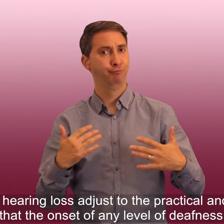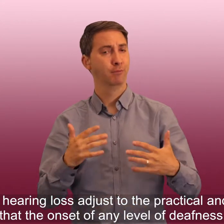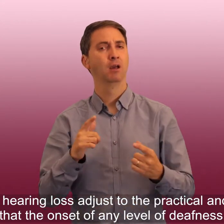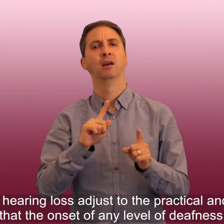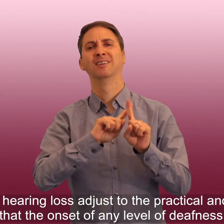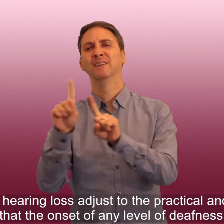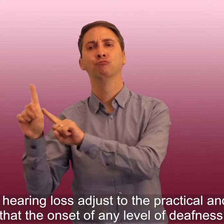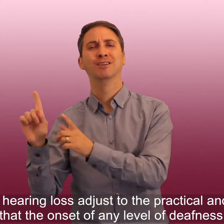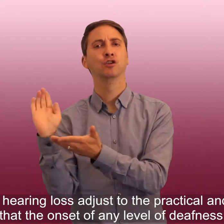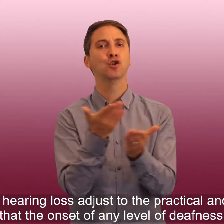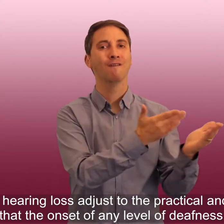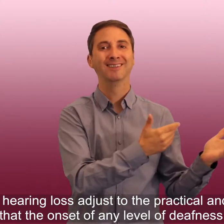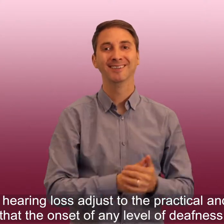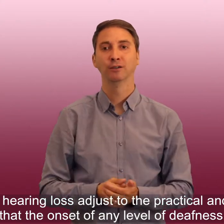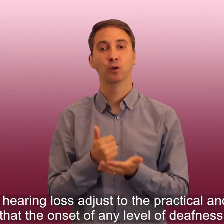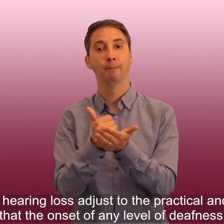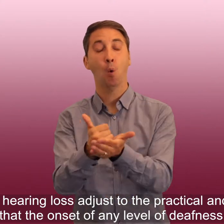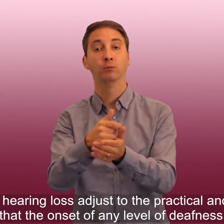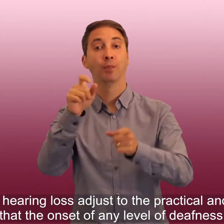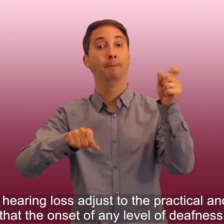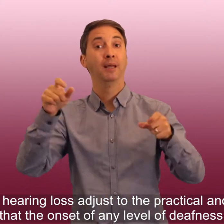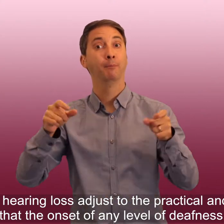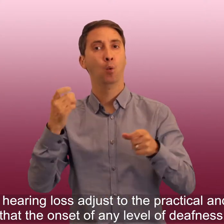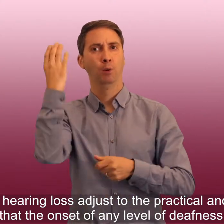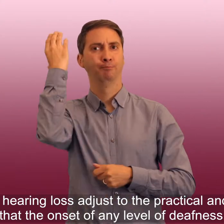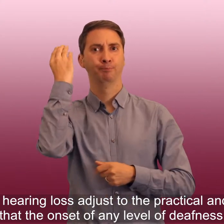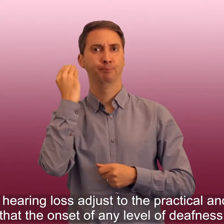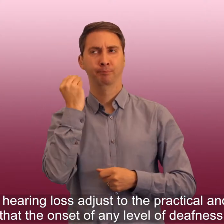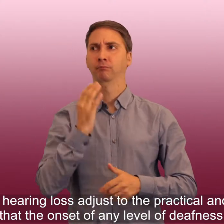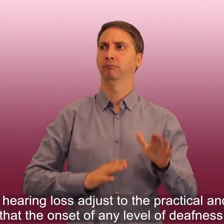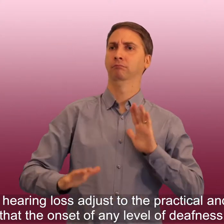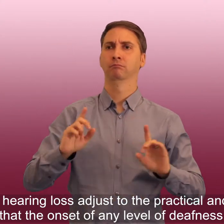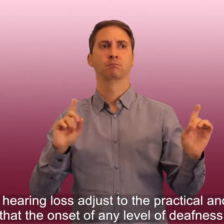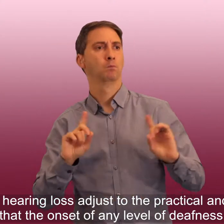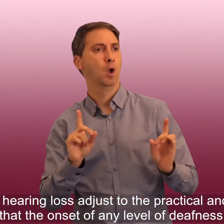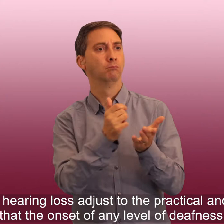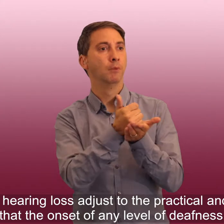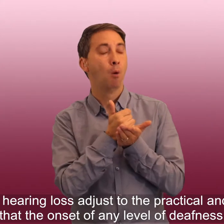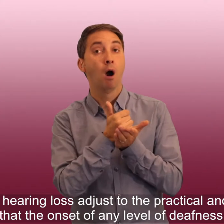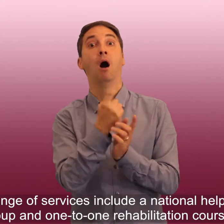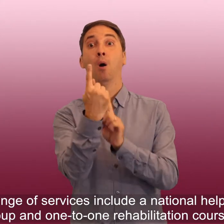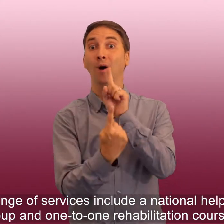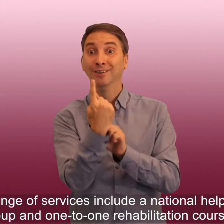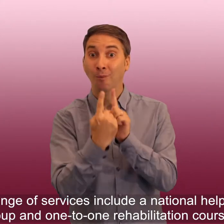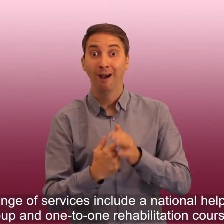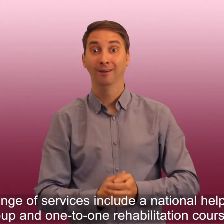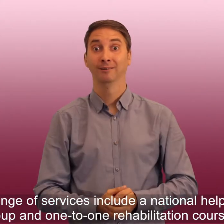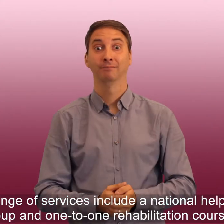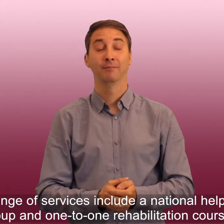adjust to the practical and emotional challenges that the onset of any level of deafness can bring. The range of services